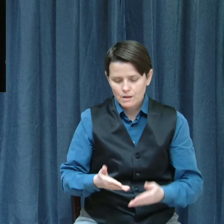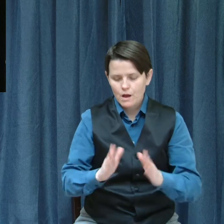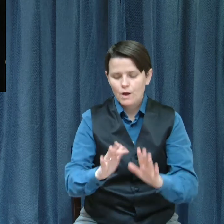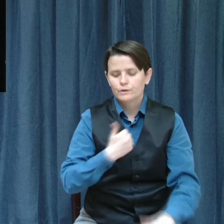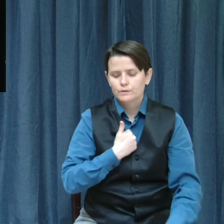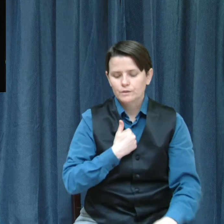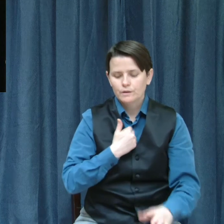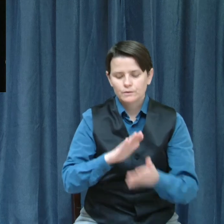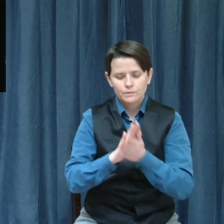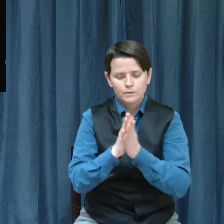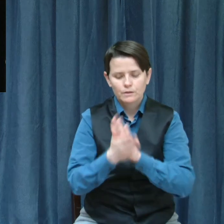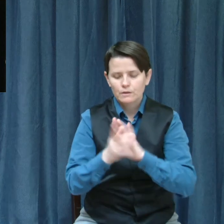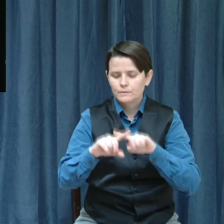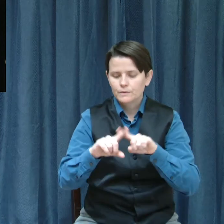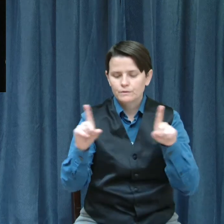Let yourself be